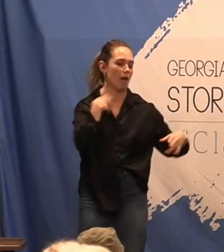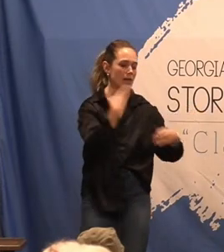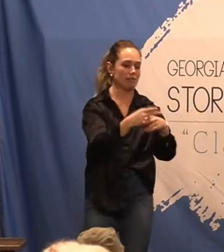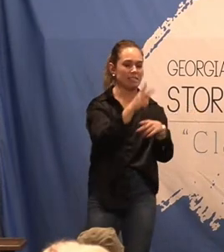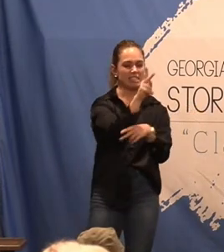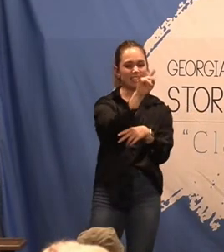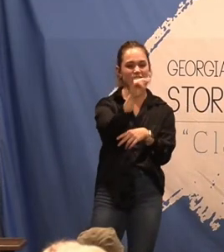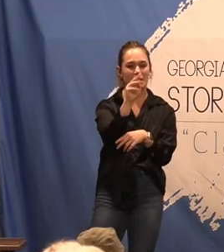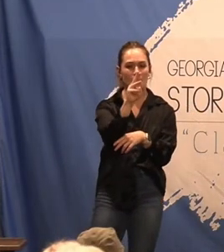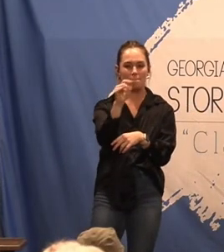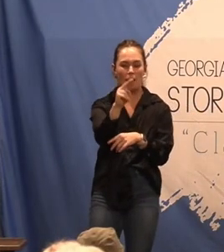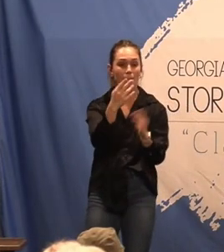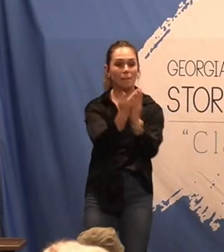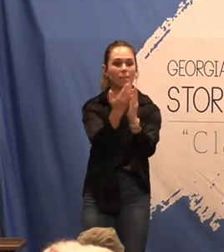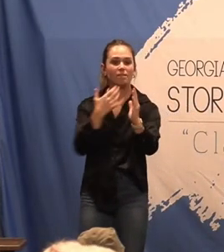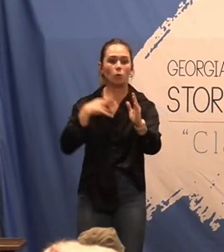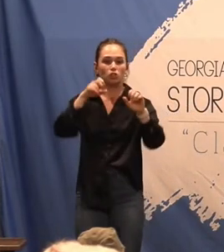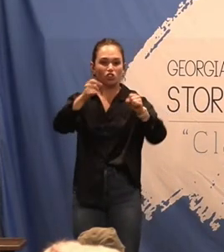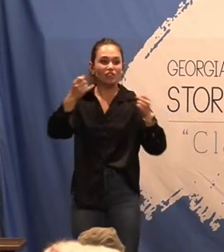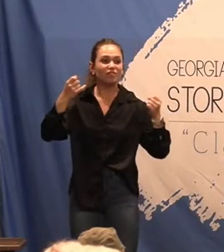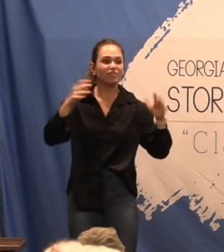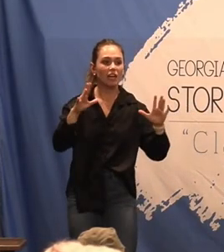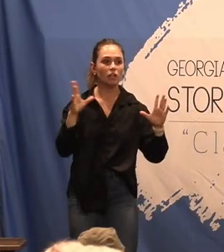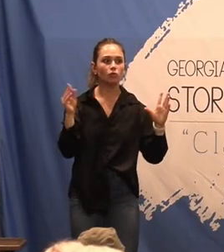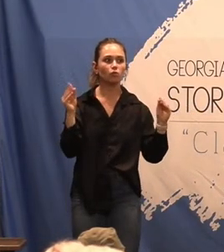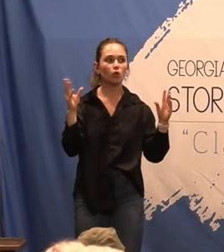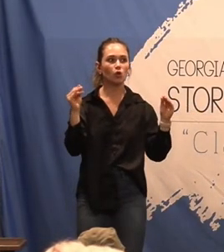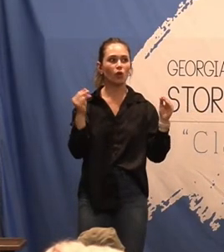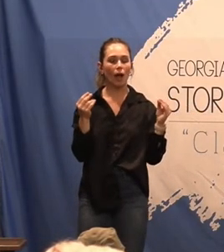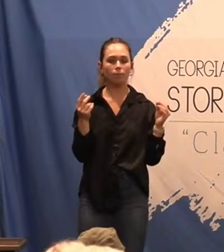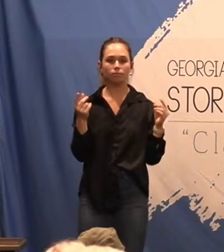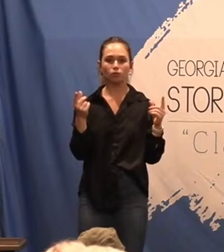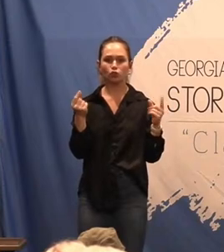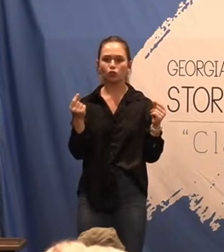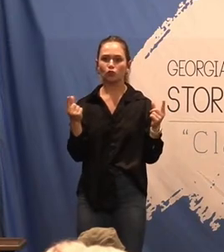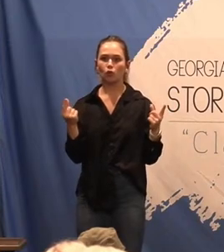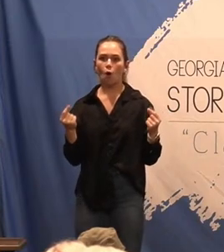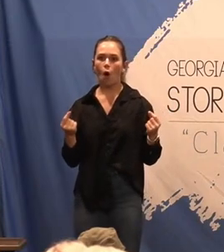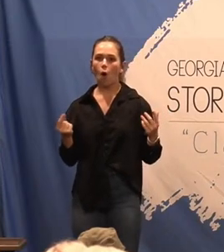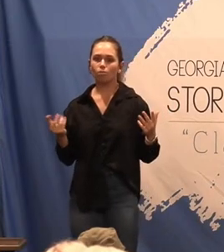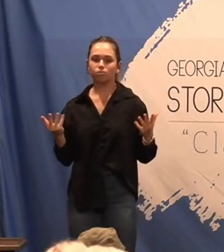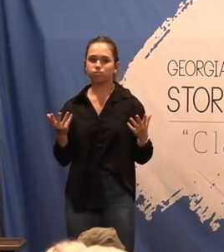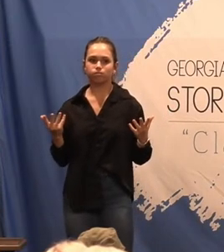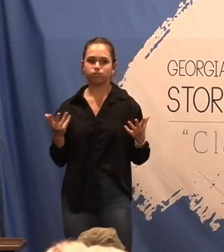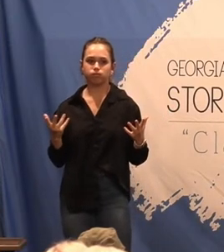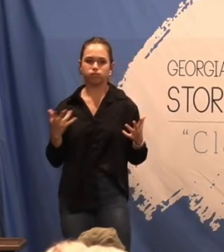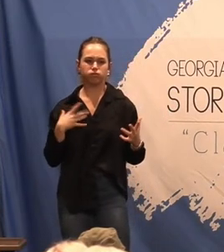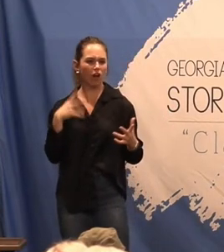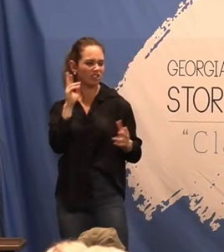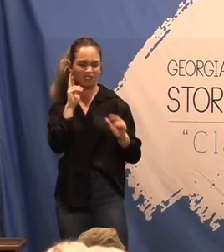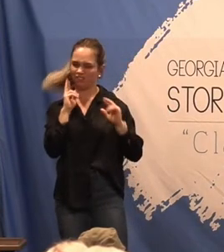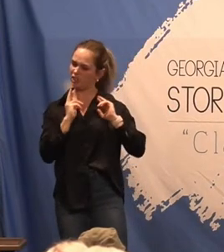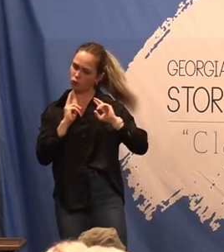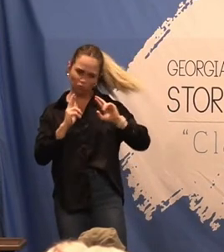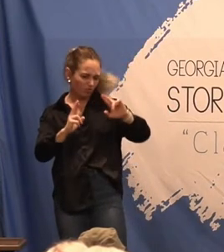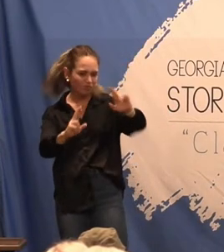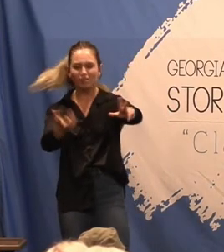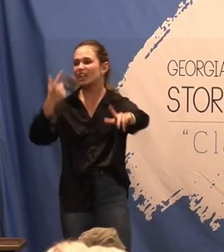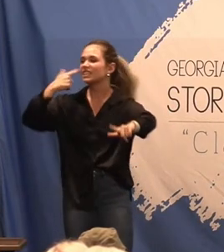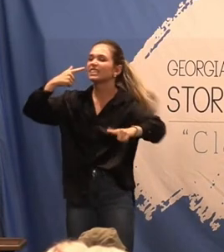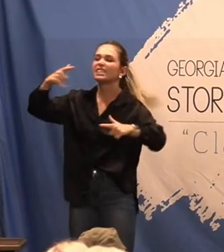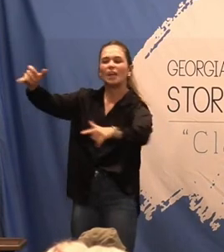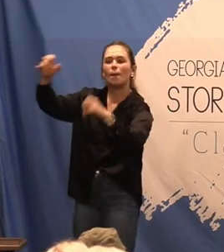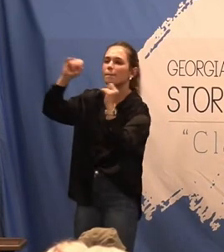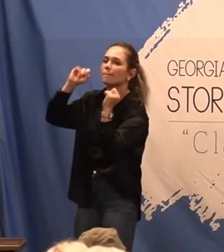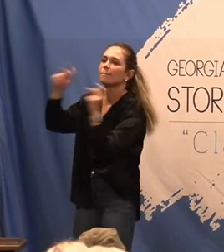Madame Killiman." But before she could finish, the crabs, so incensed at this show of disrespect, yelled back